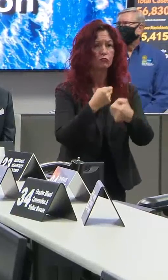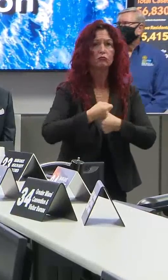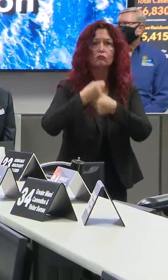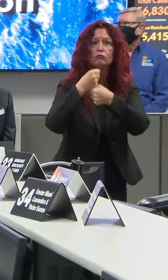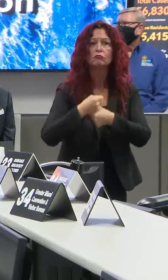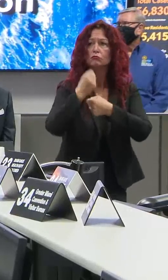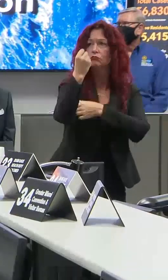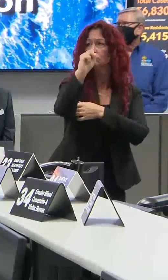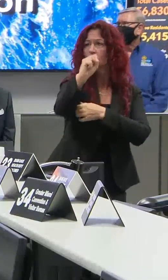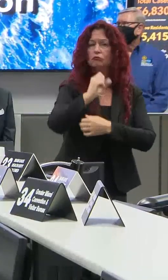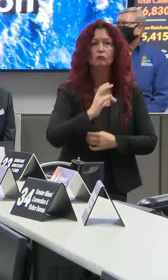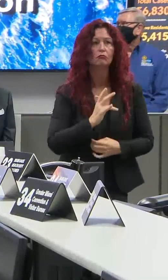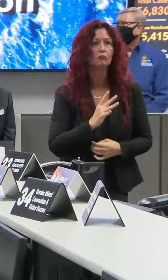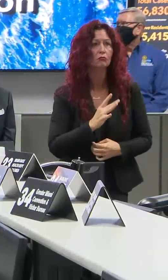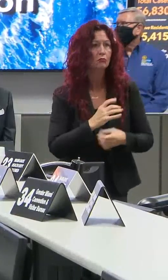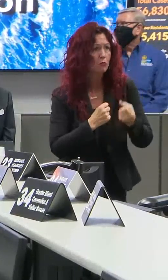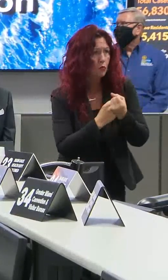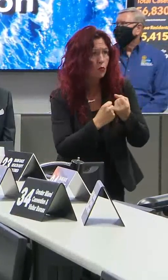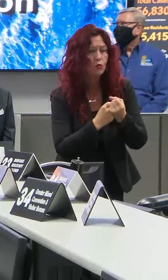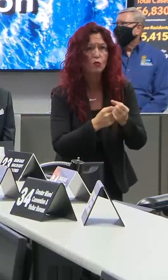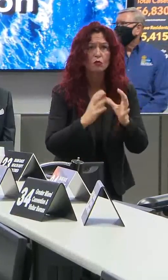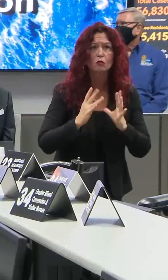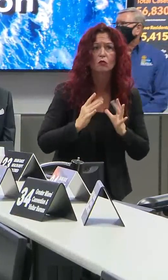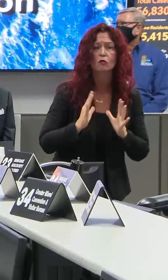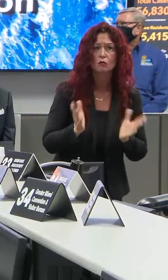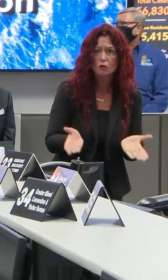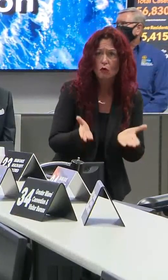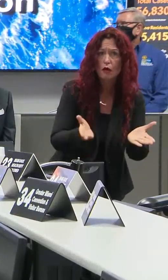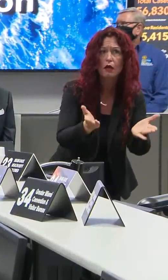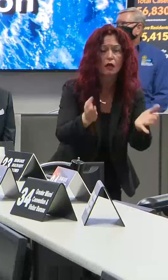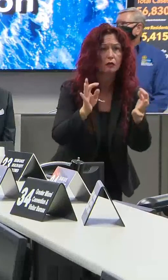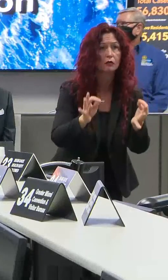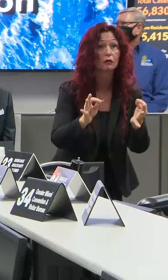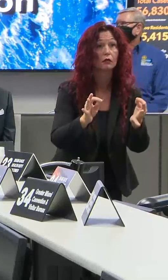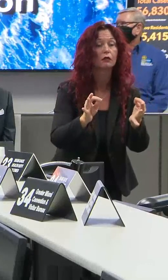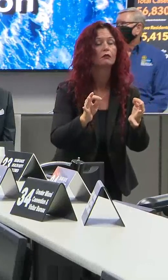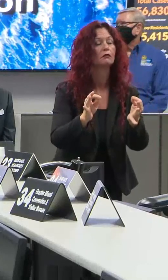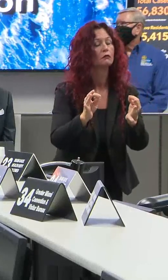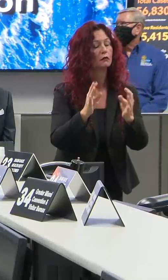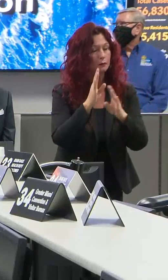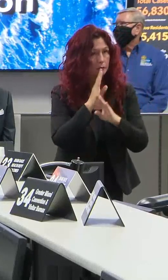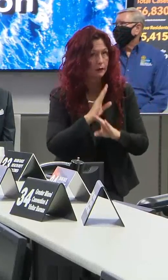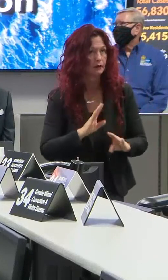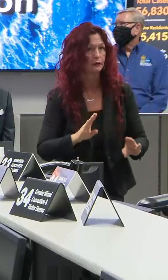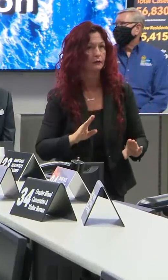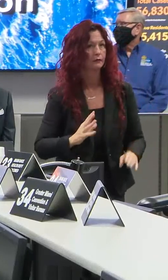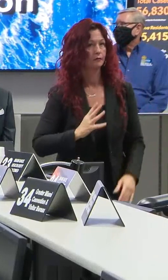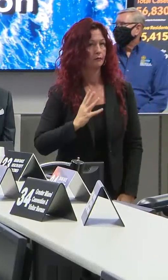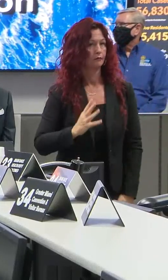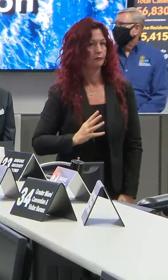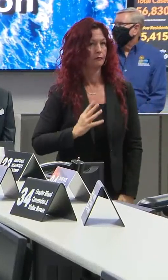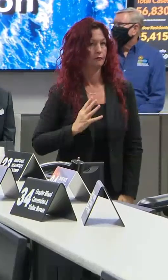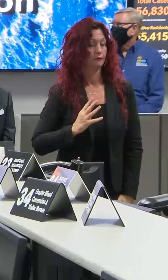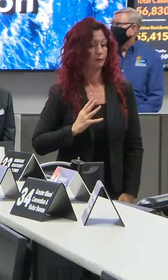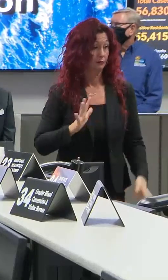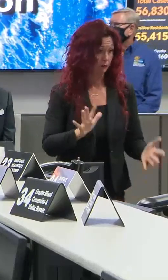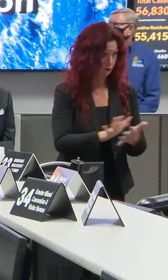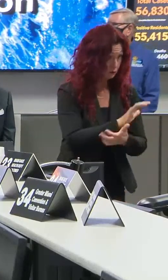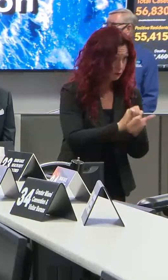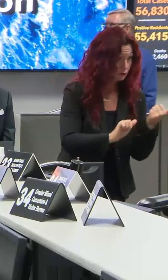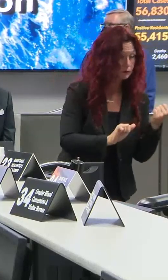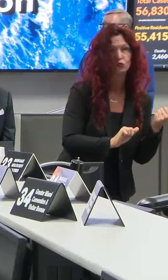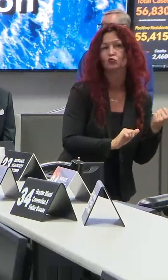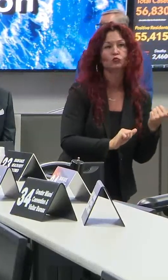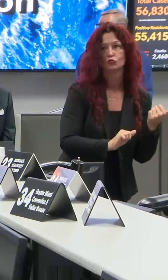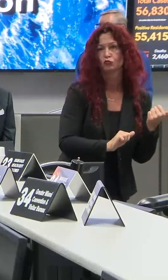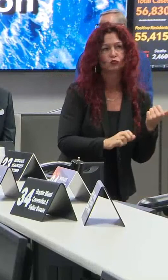peaceful demonstrations here in Miami-Dade County, but not the violent ones. I know that we are already experiencing the